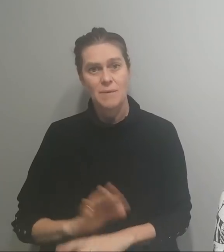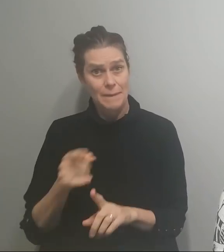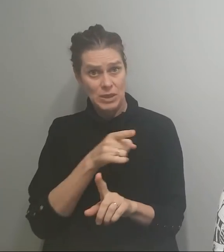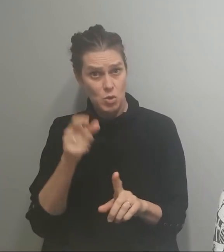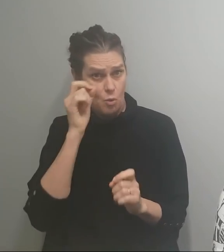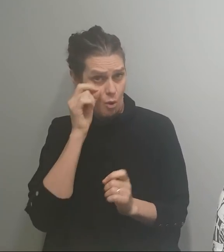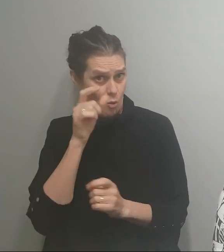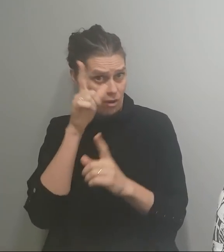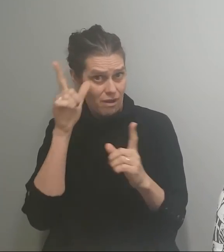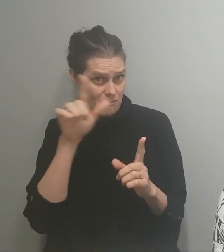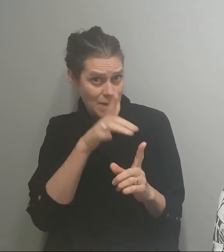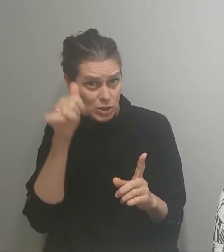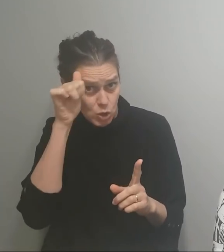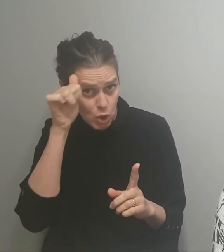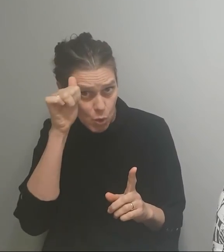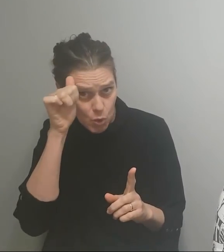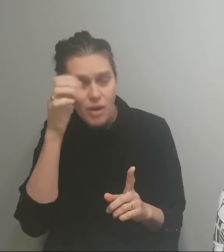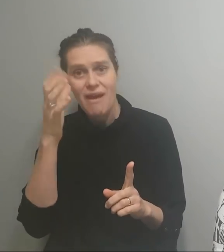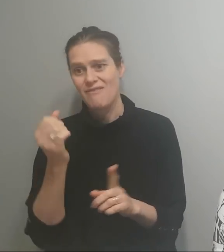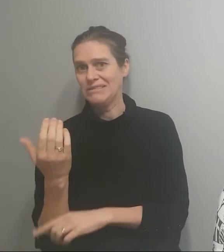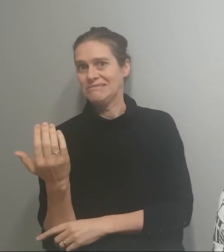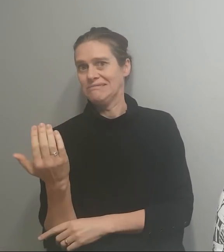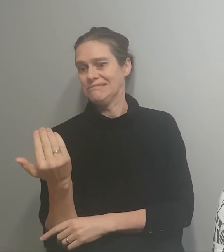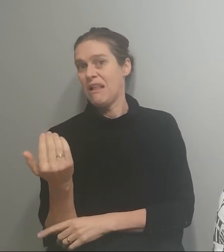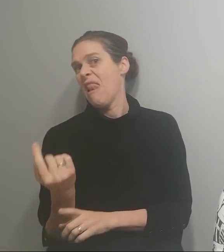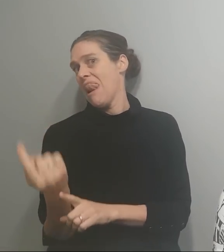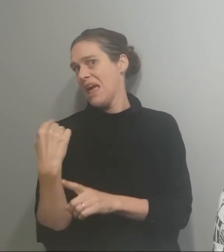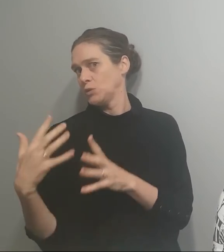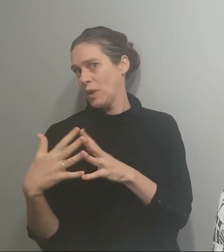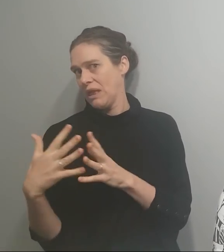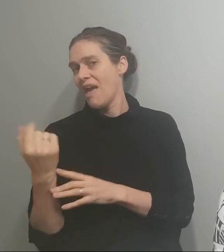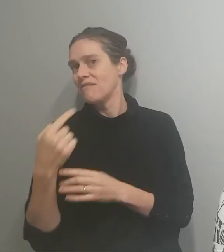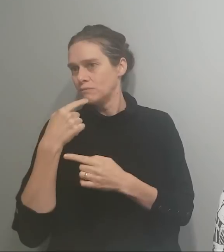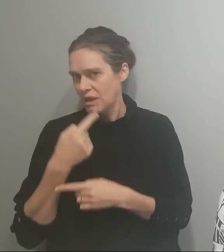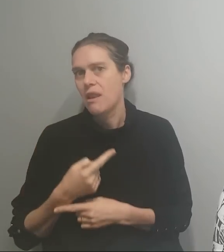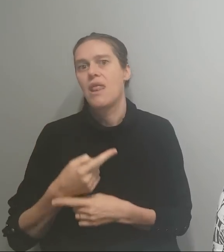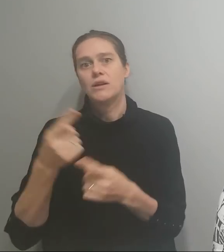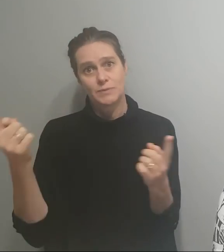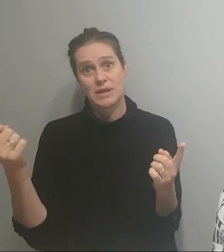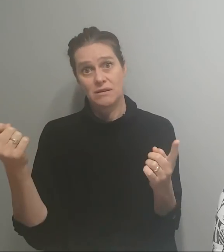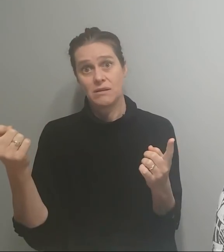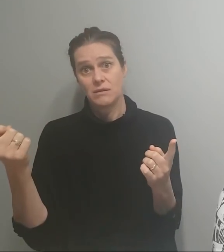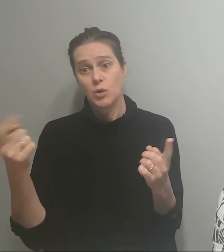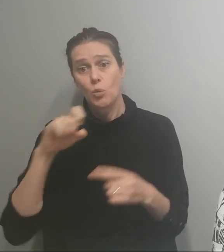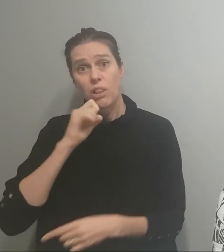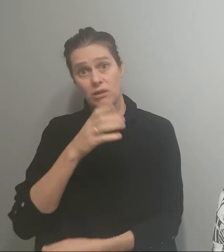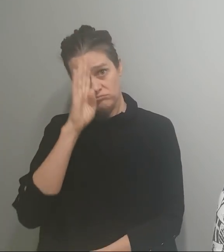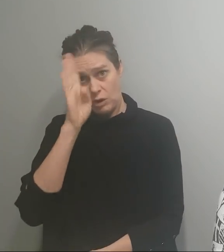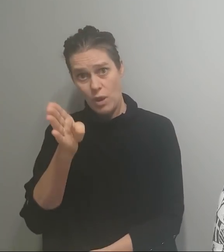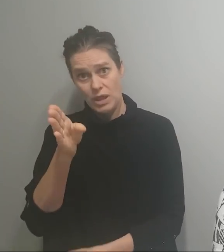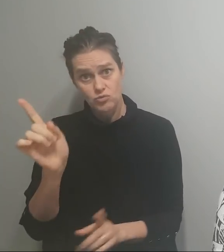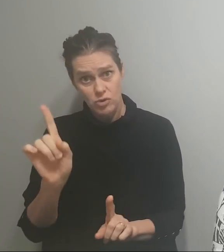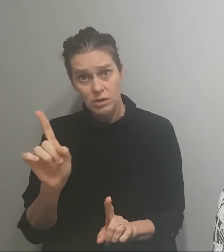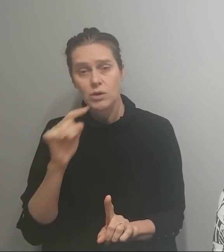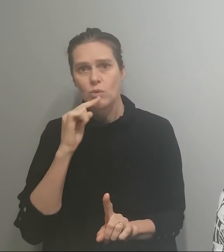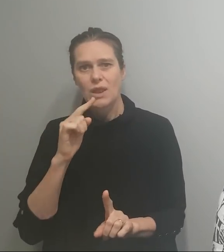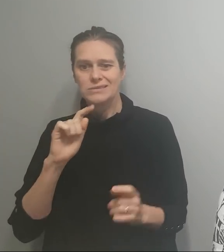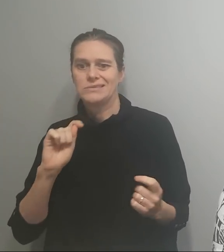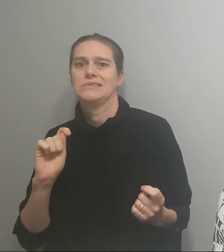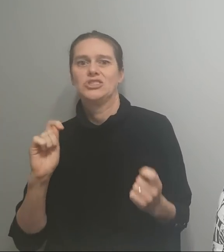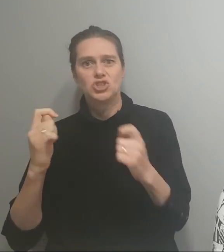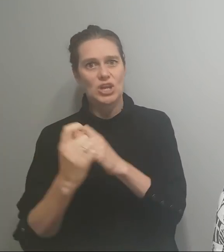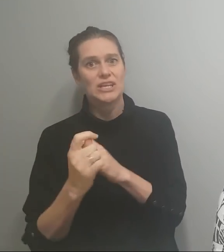be aware, there was an announcement last week that we're going ahead with the transformed